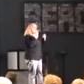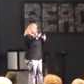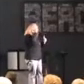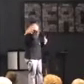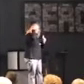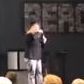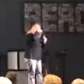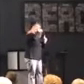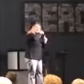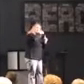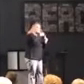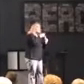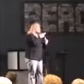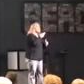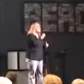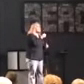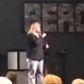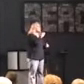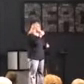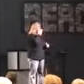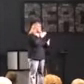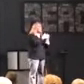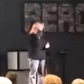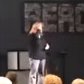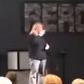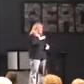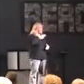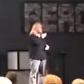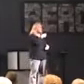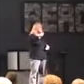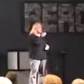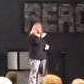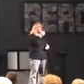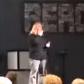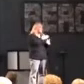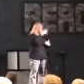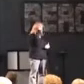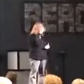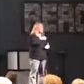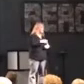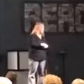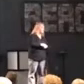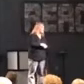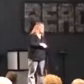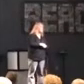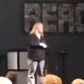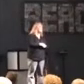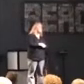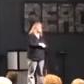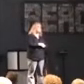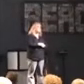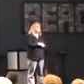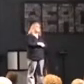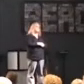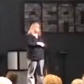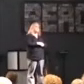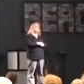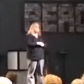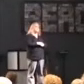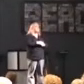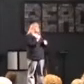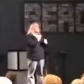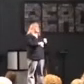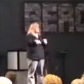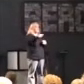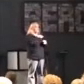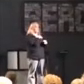that. He's a good man. He's a good man. And so in the end, we